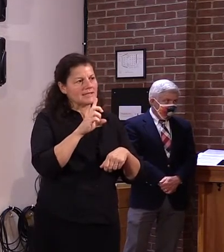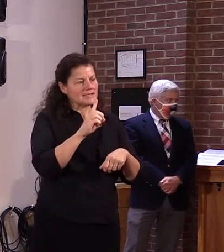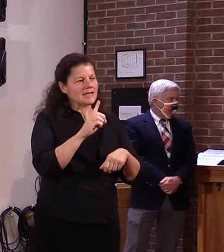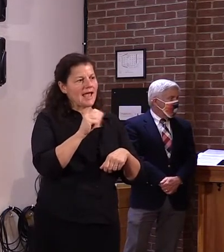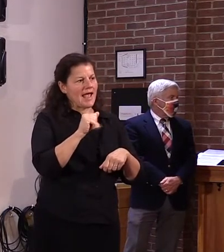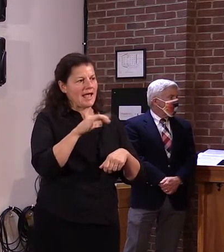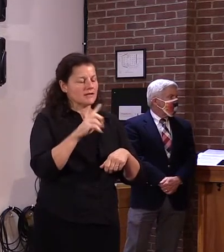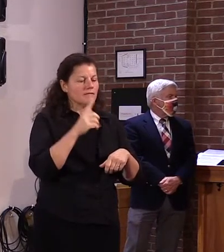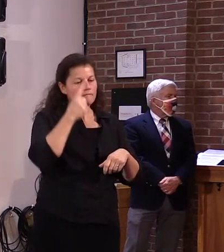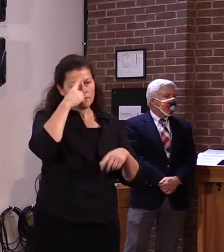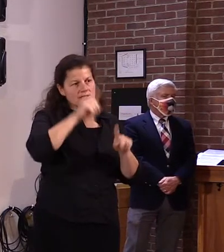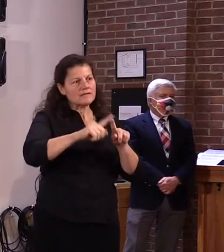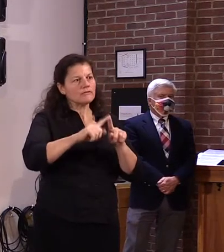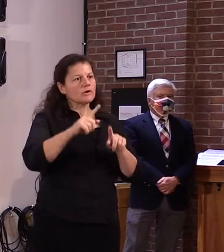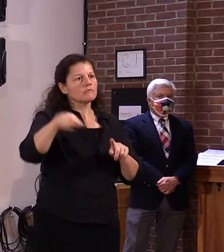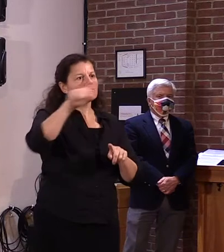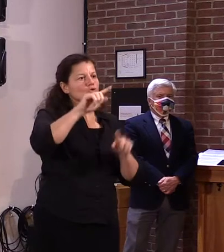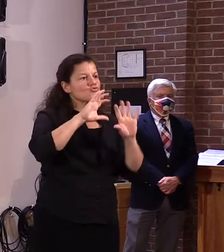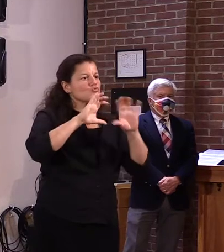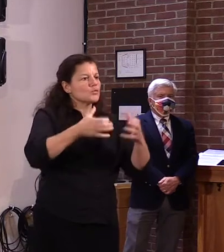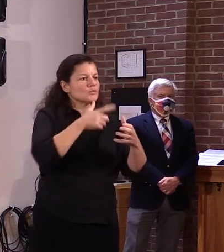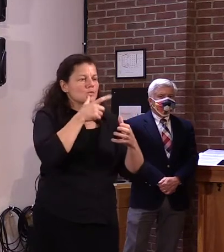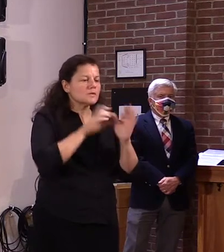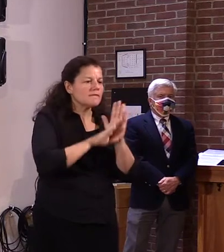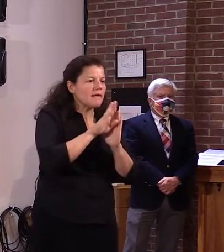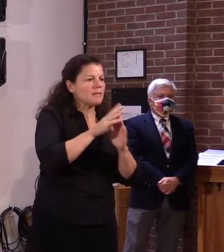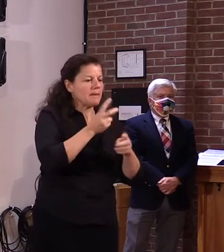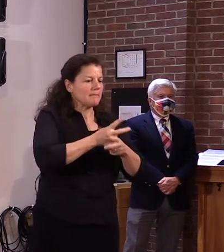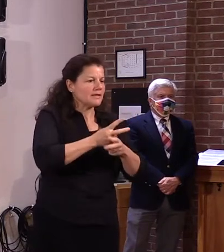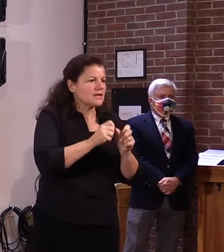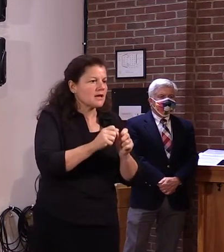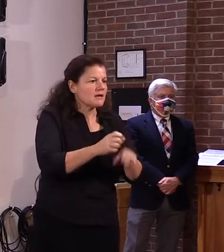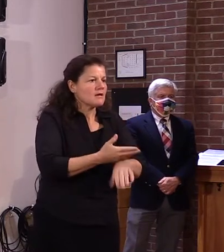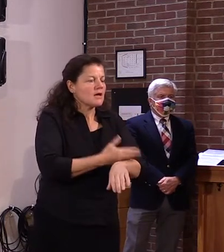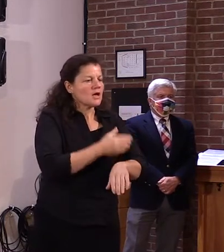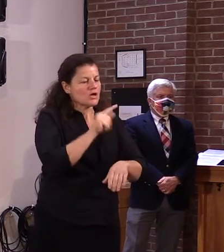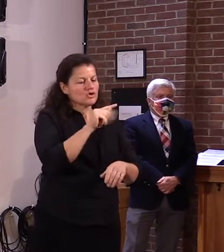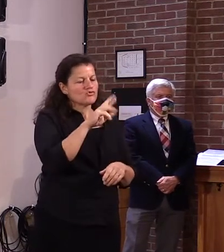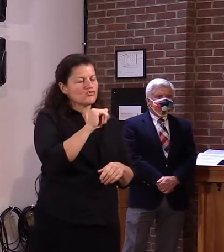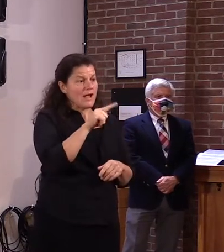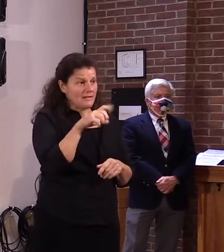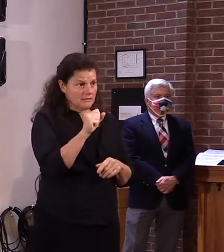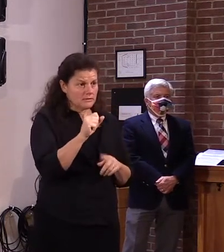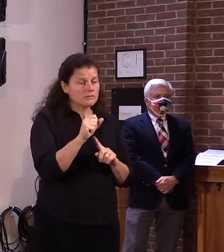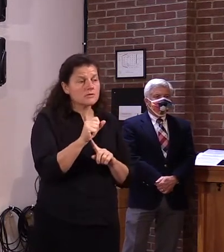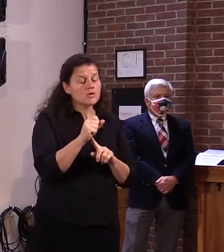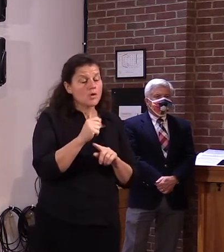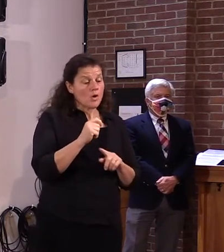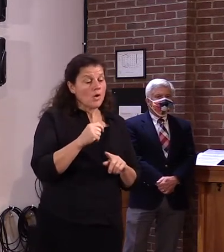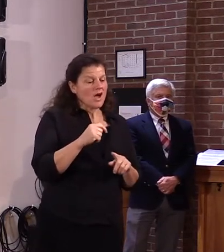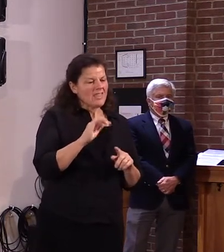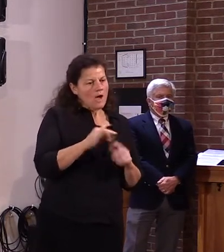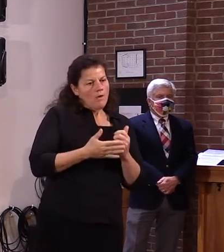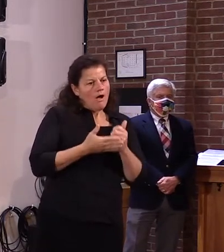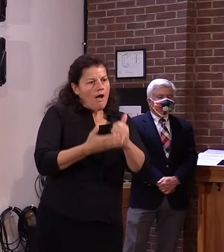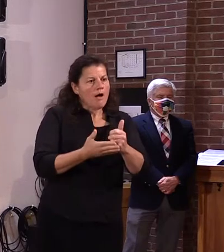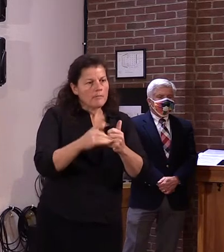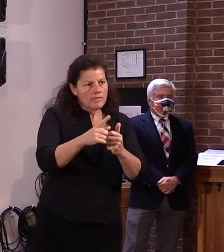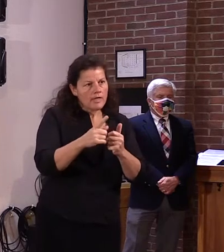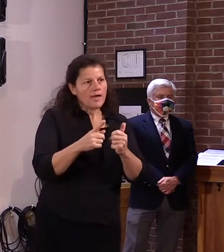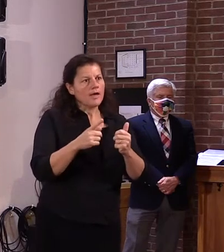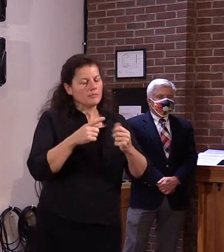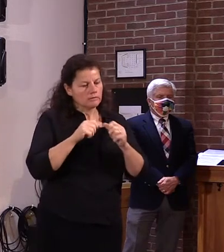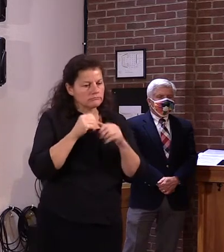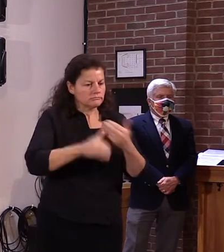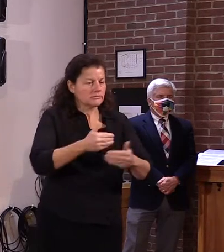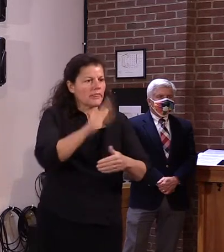trail associations, and address their concerns. So we feel the executive order will supplement that until we